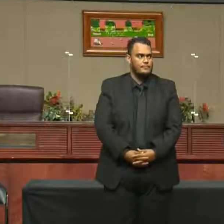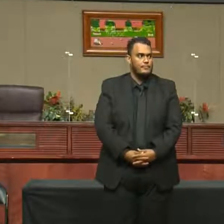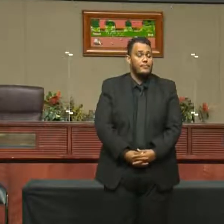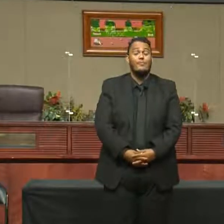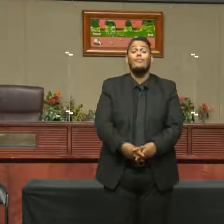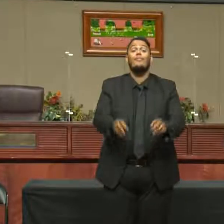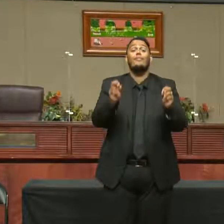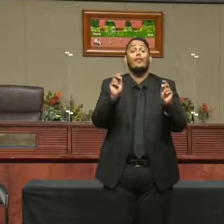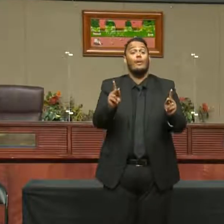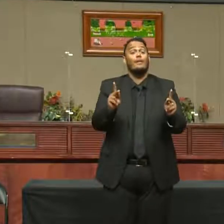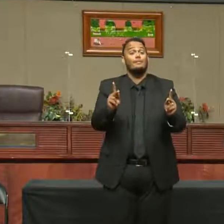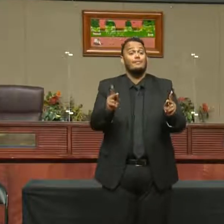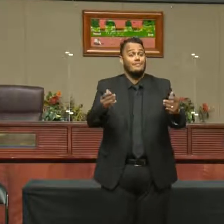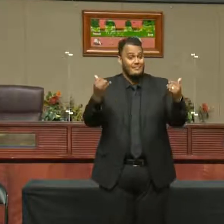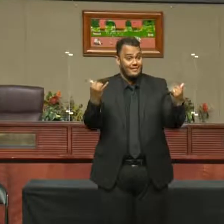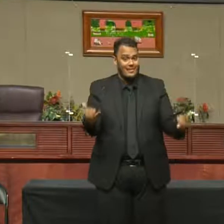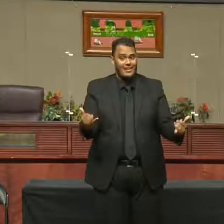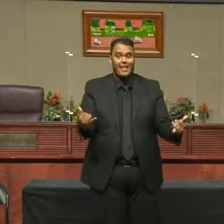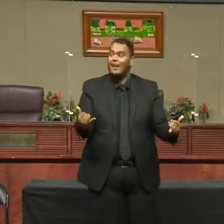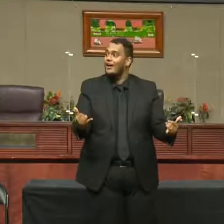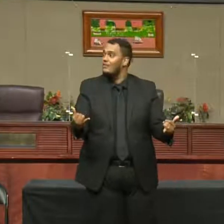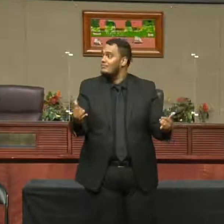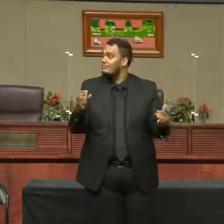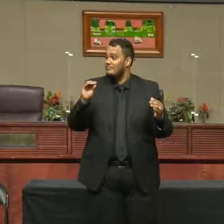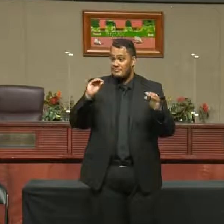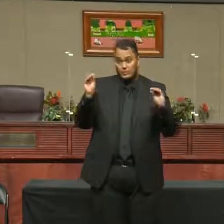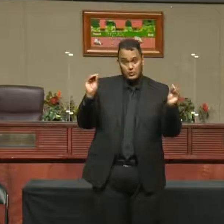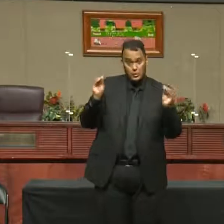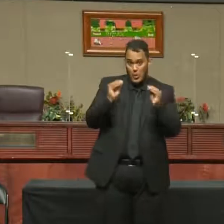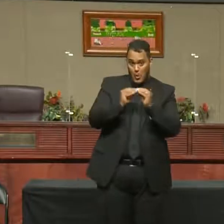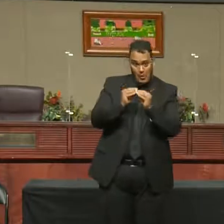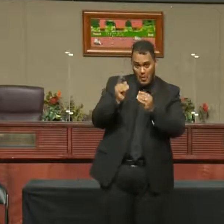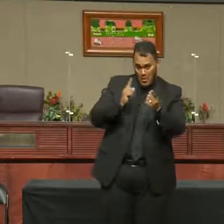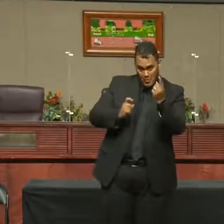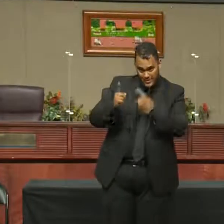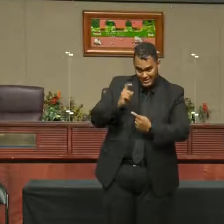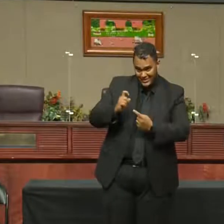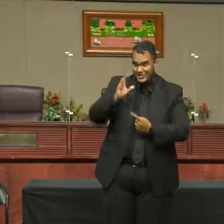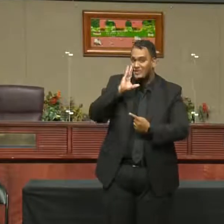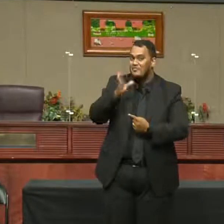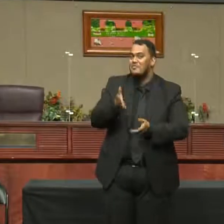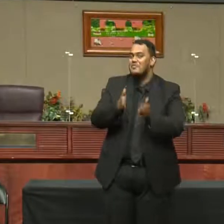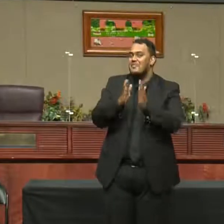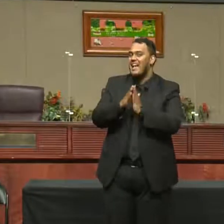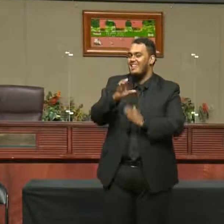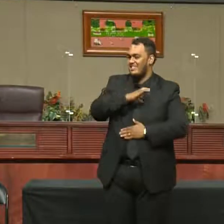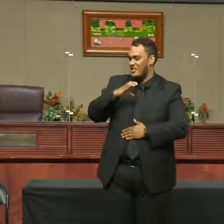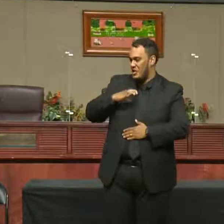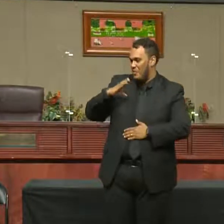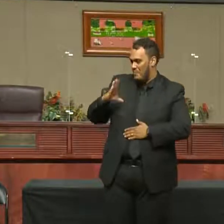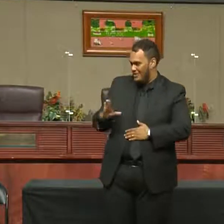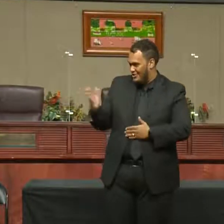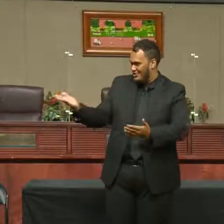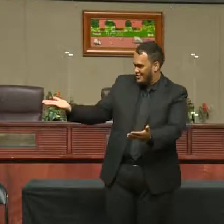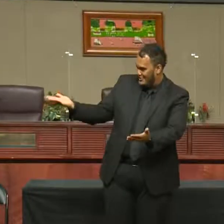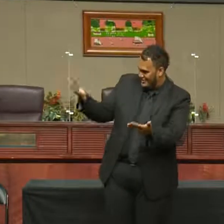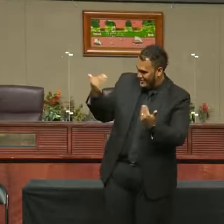Okay, now if there are no other questions, we're going to ask our commissioners to come